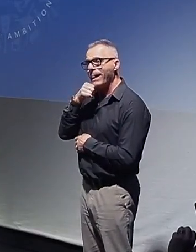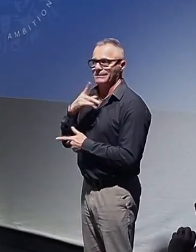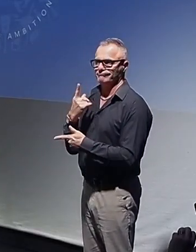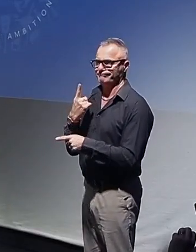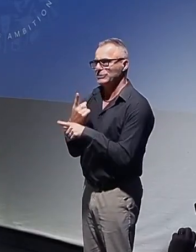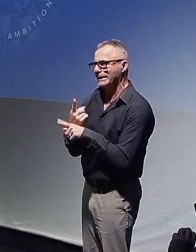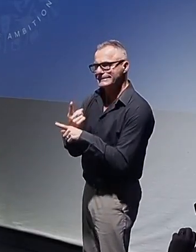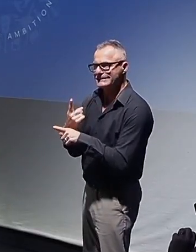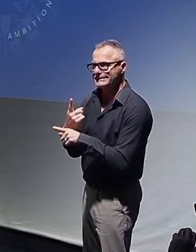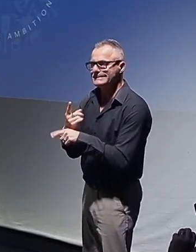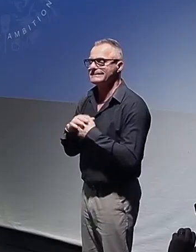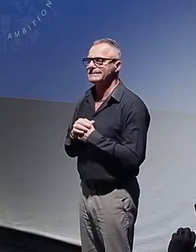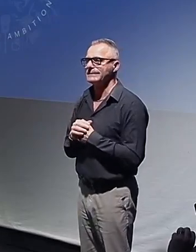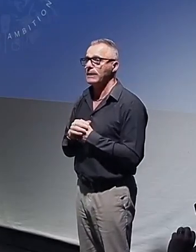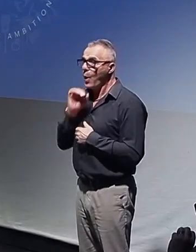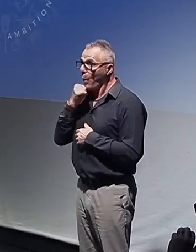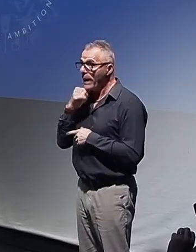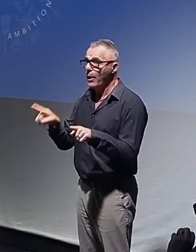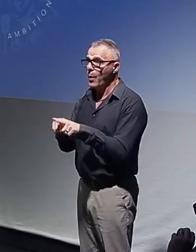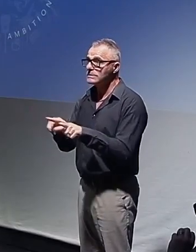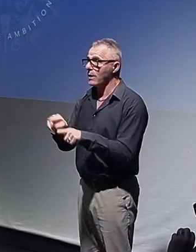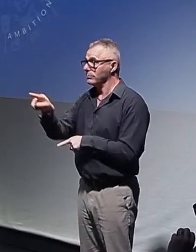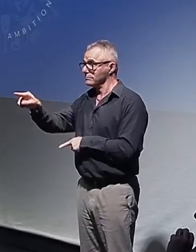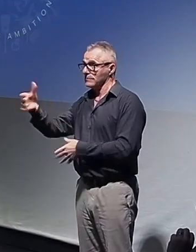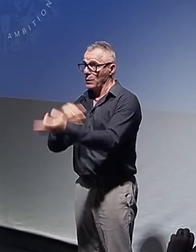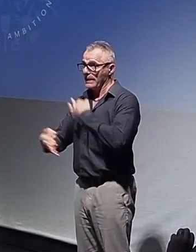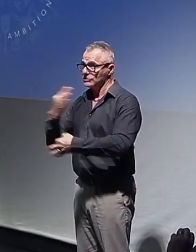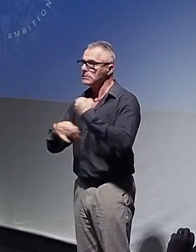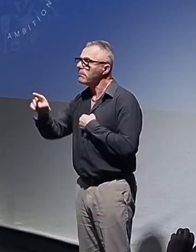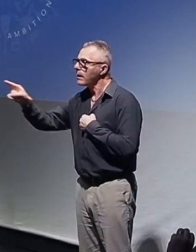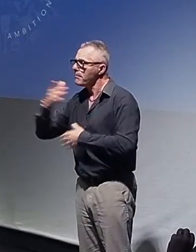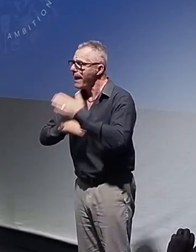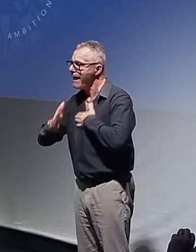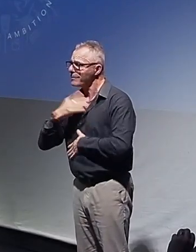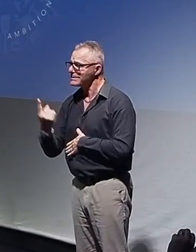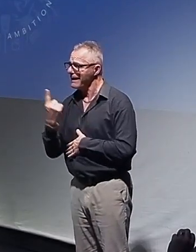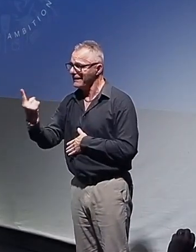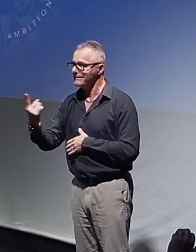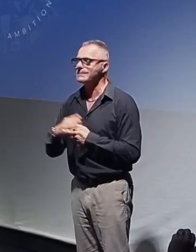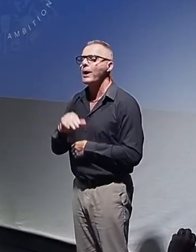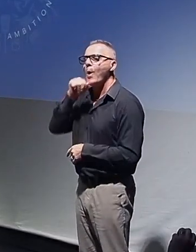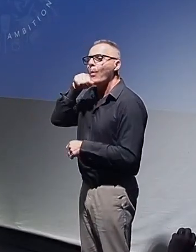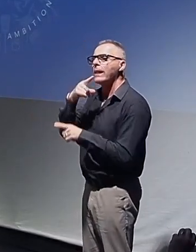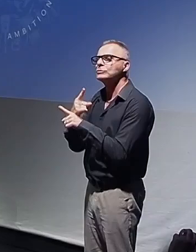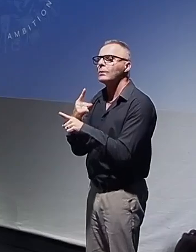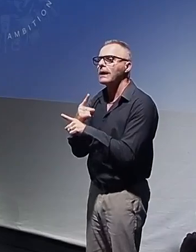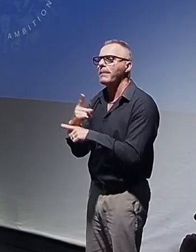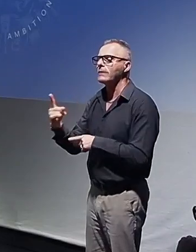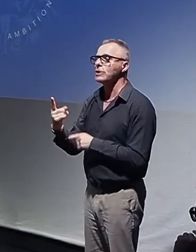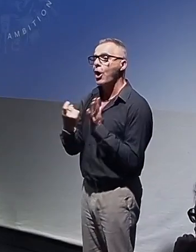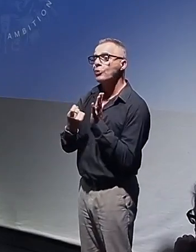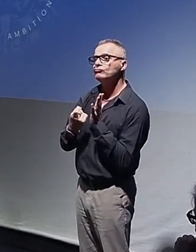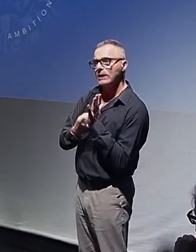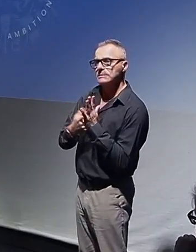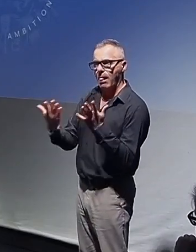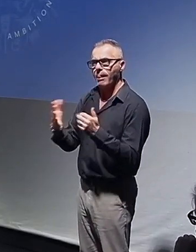chat. Yeah. At some point we're going to throw it open to the audience if you behave yourselves. And we're going to talk about Russell.